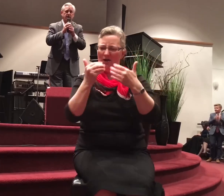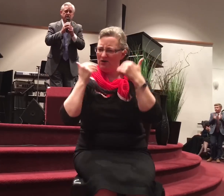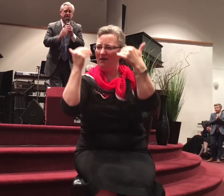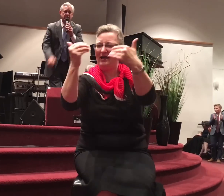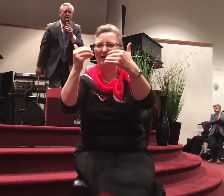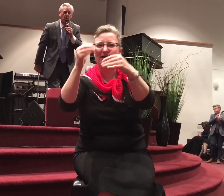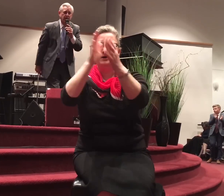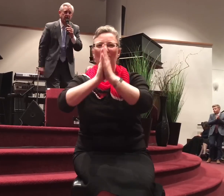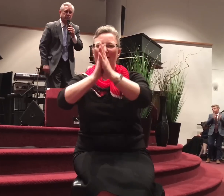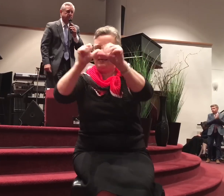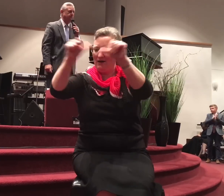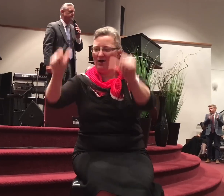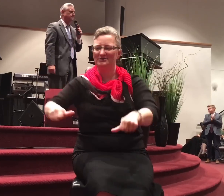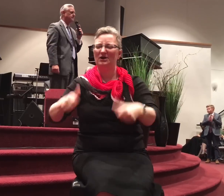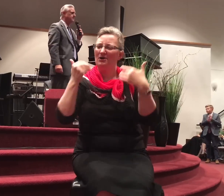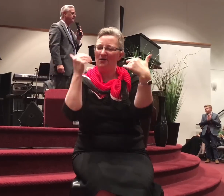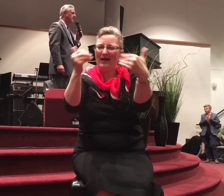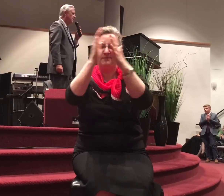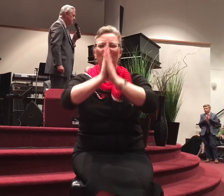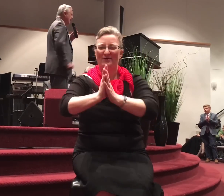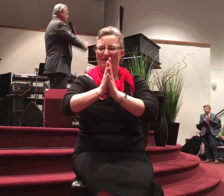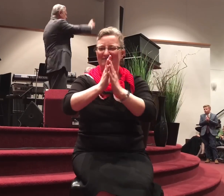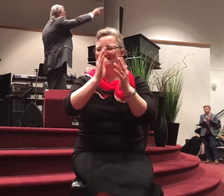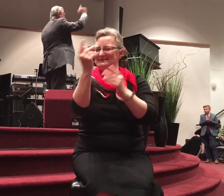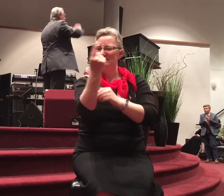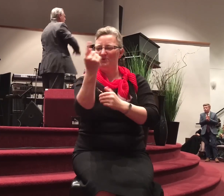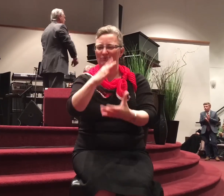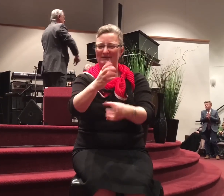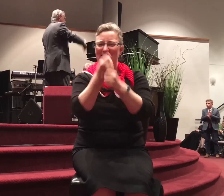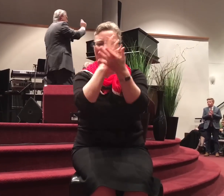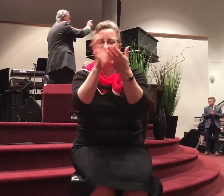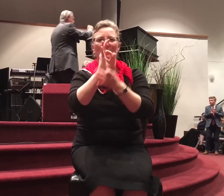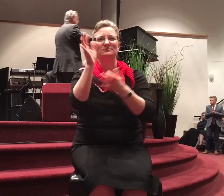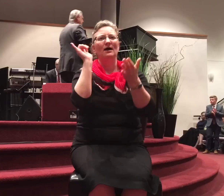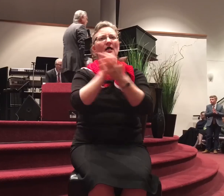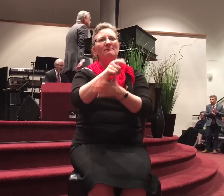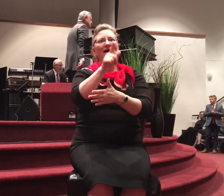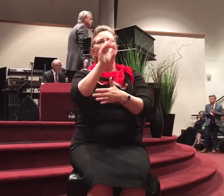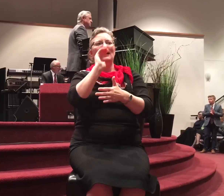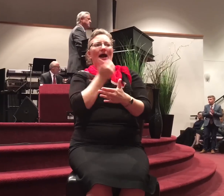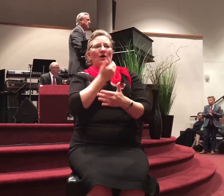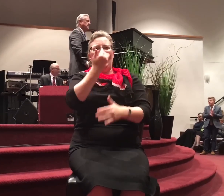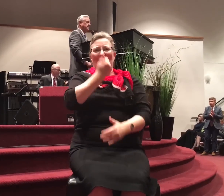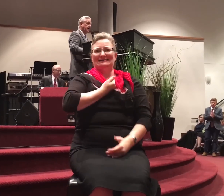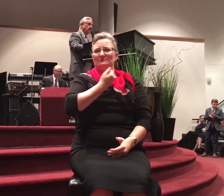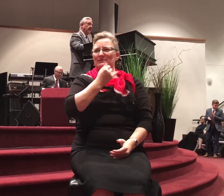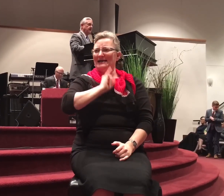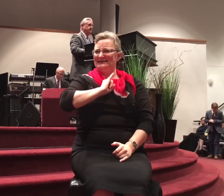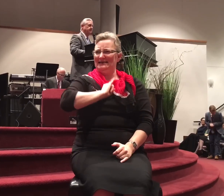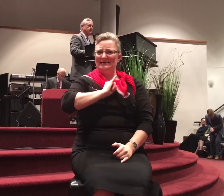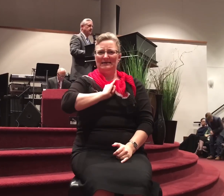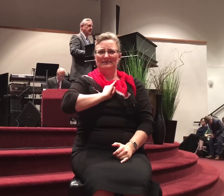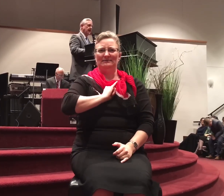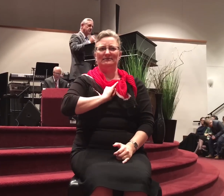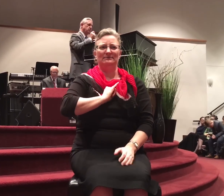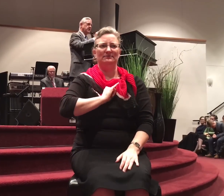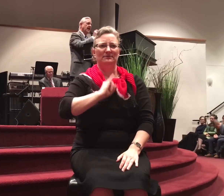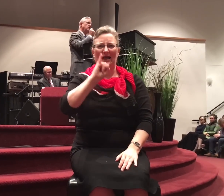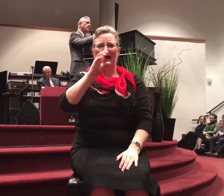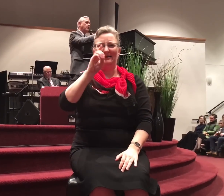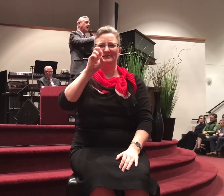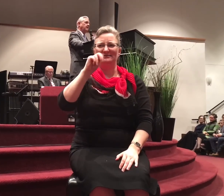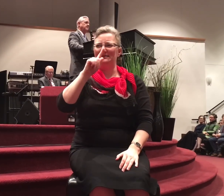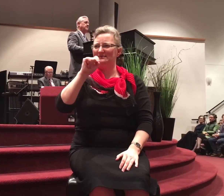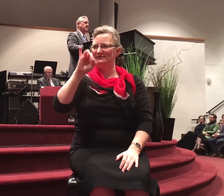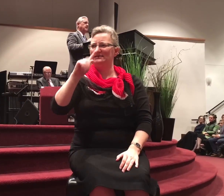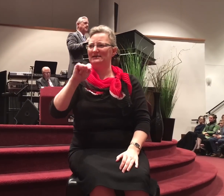for someone to receive the Holy Ghost. That's who we are. We are the Pentecostal. Amen. And so